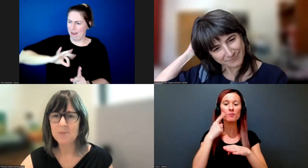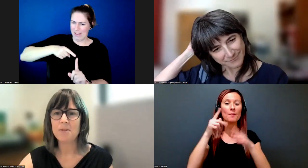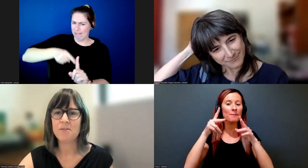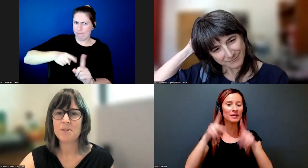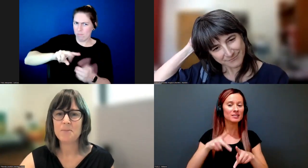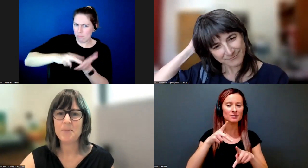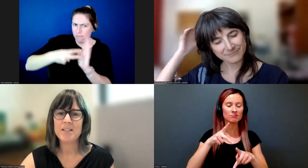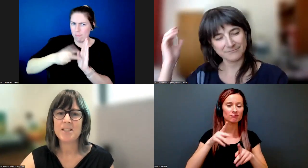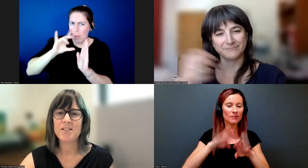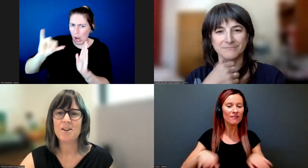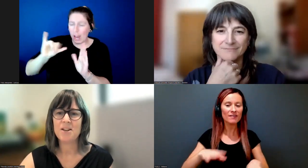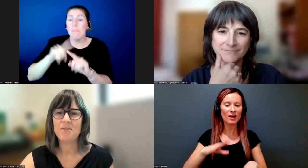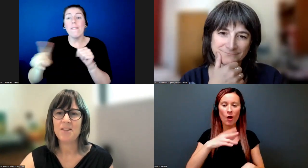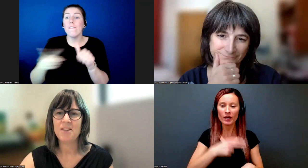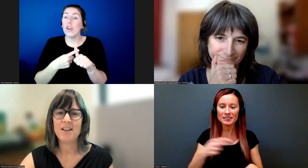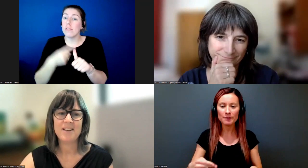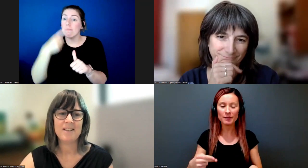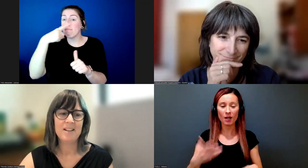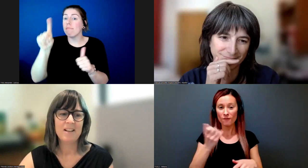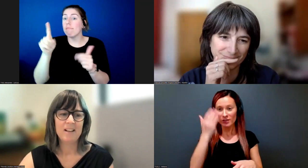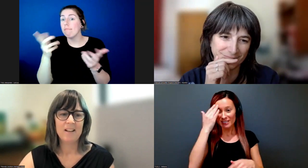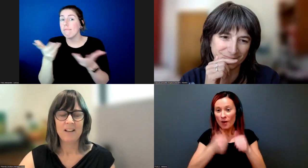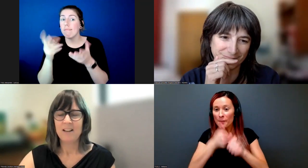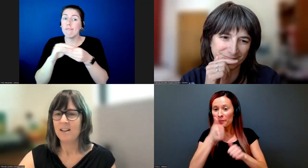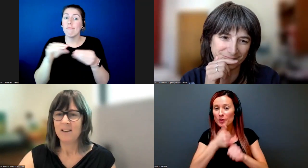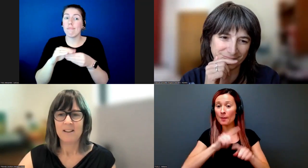after. But first, maybe just starting with